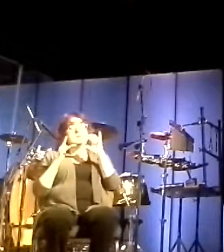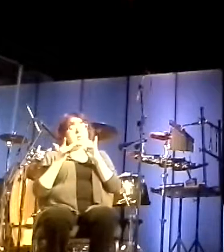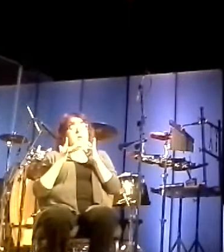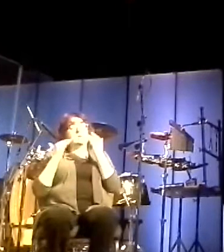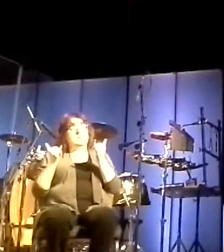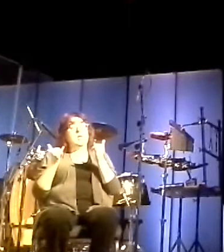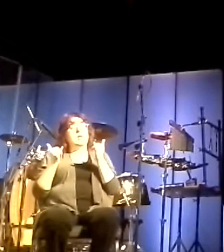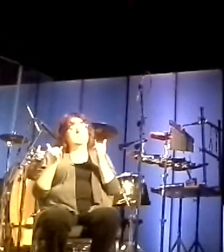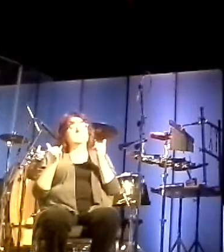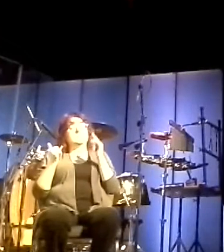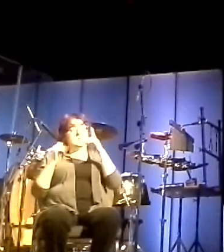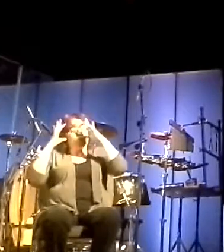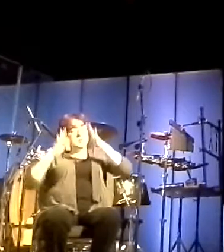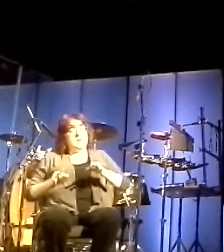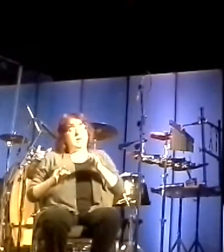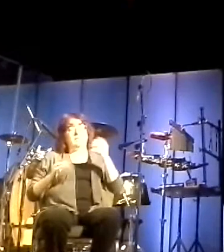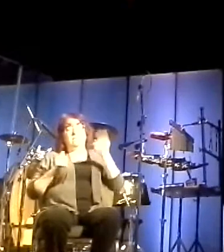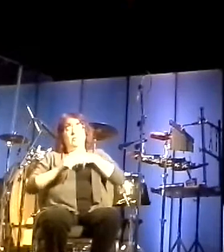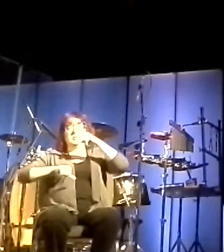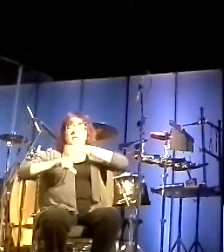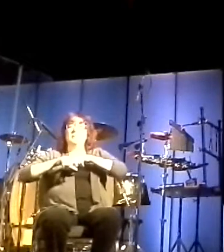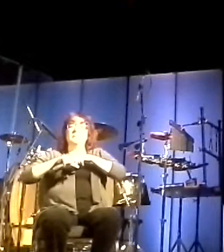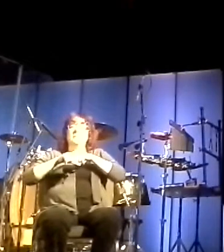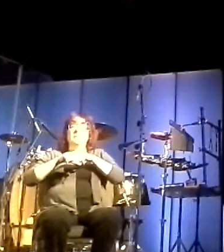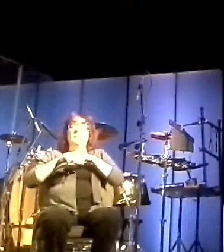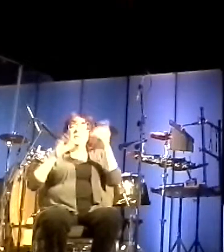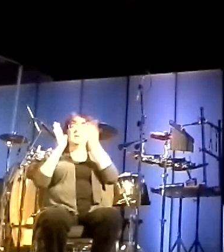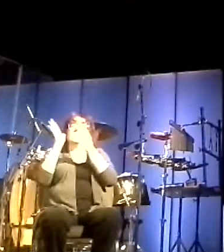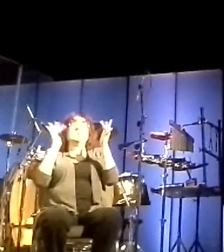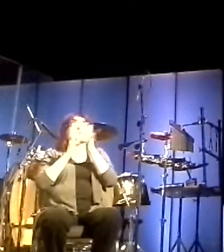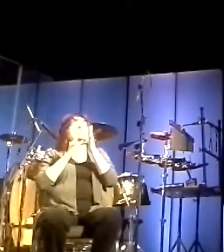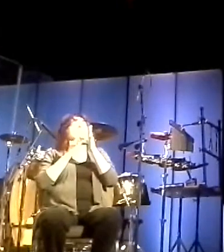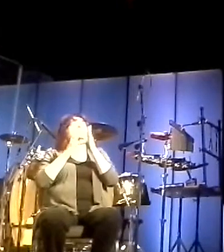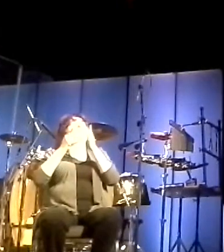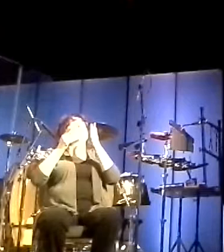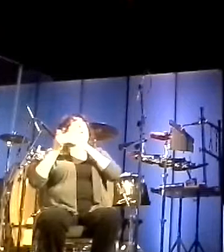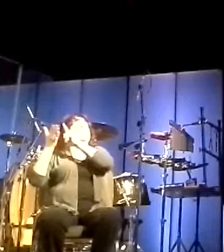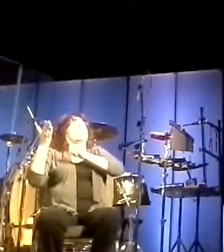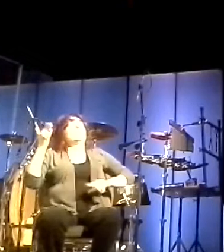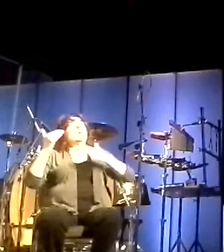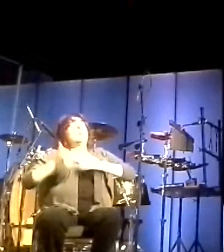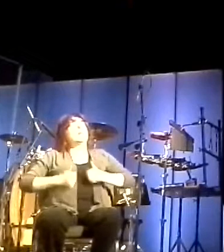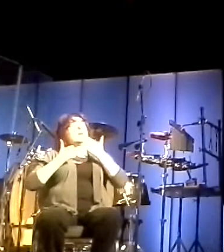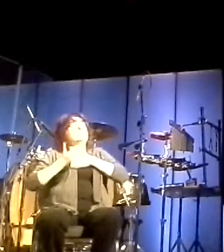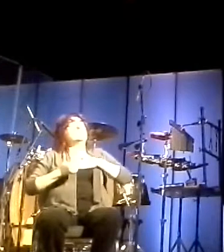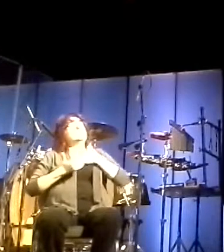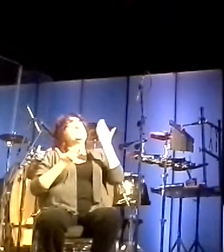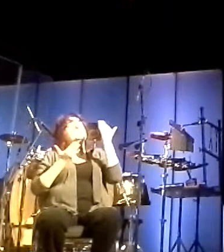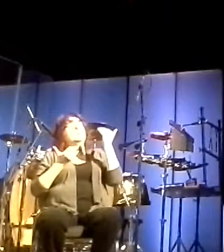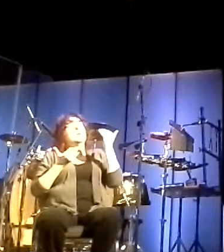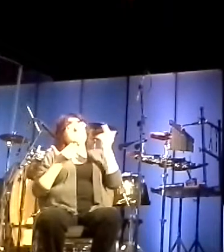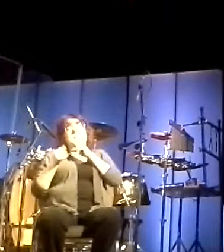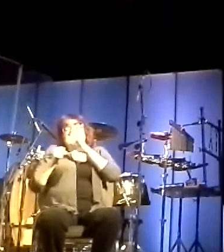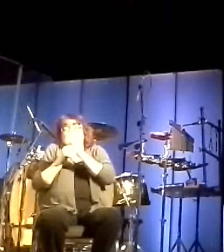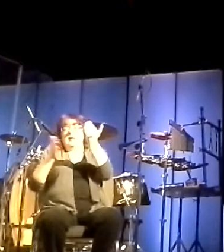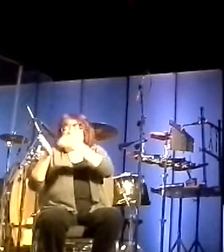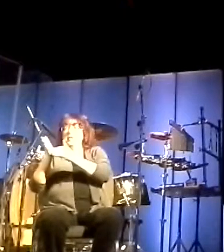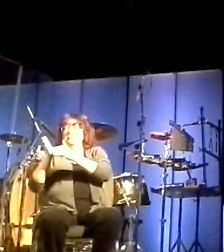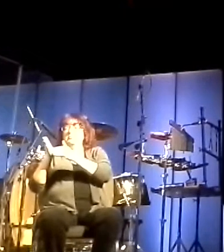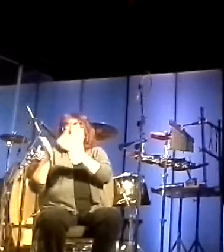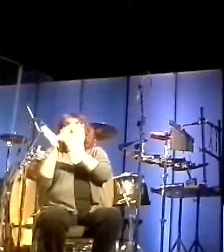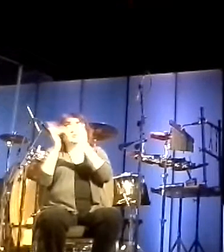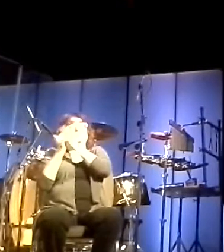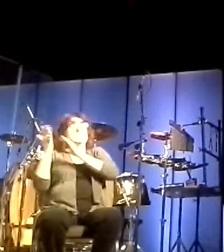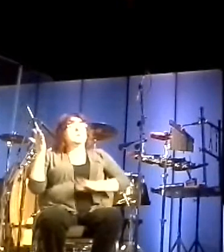online, today is the day you need to make that decision for the first time. Jesus, be Lord of my life. For others of you, maybe it's a rededication of your life to